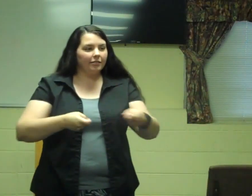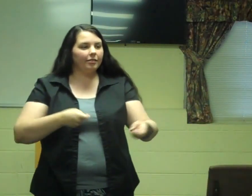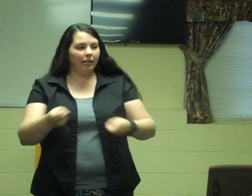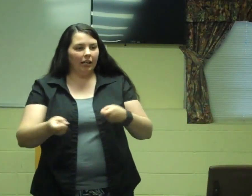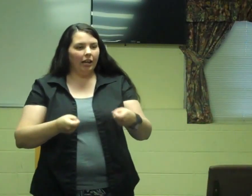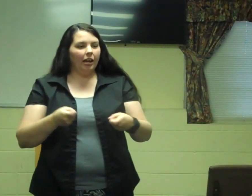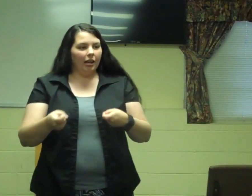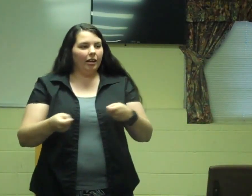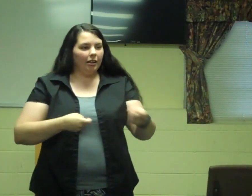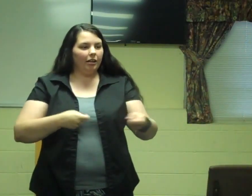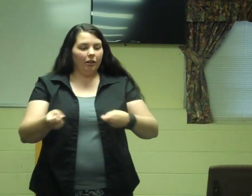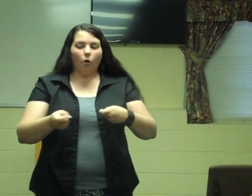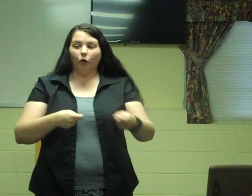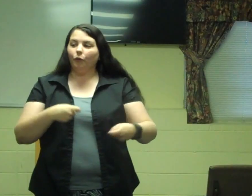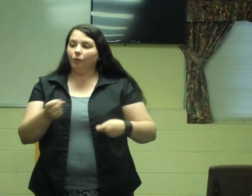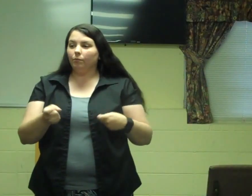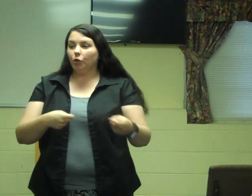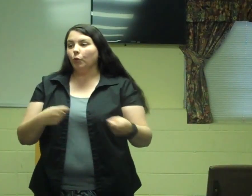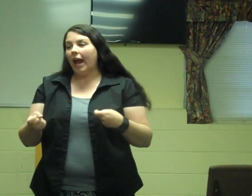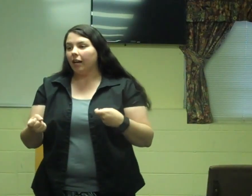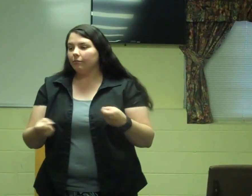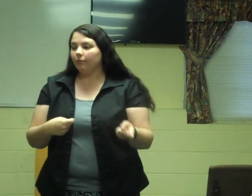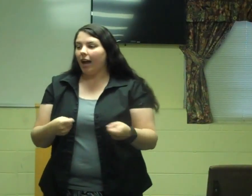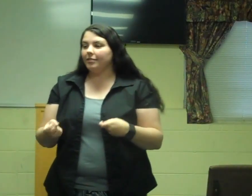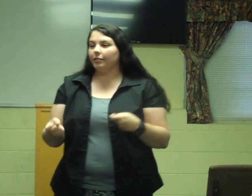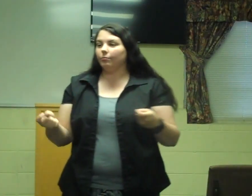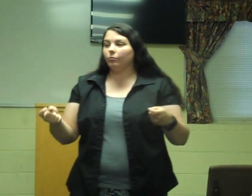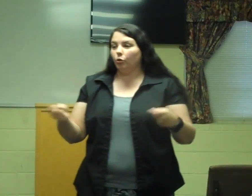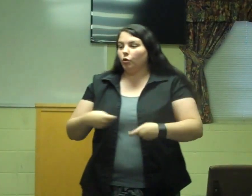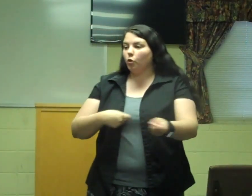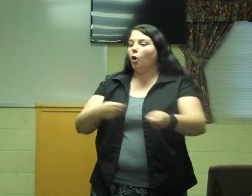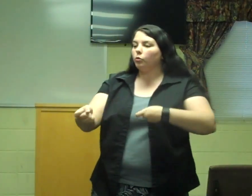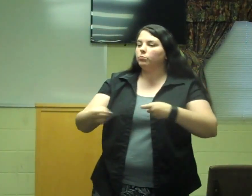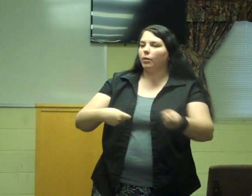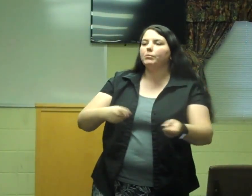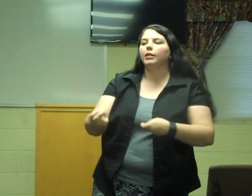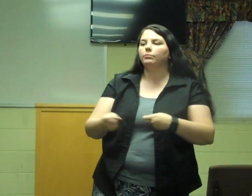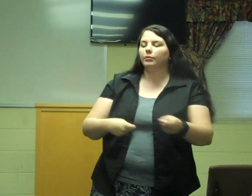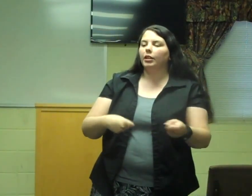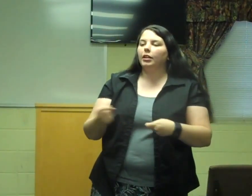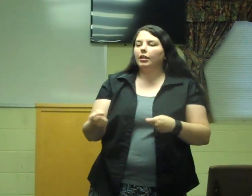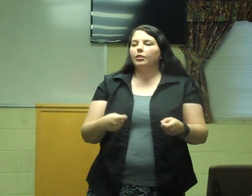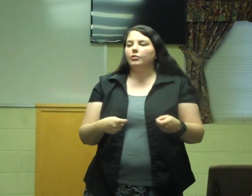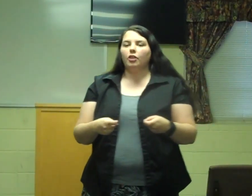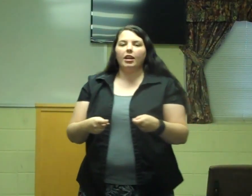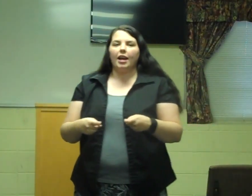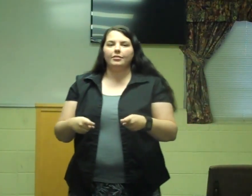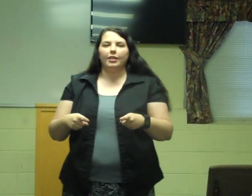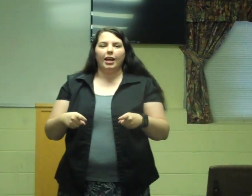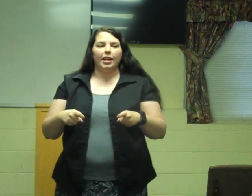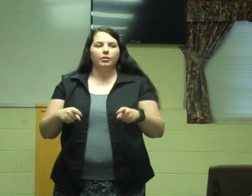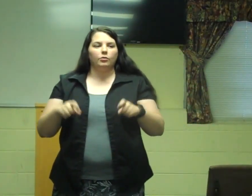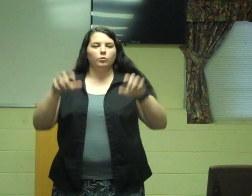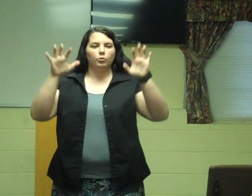reins, or to rein, as in to control something, not as in